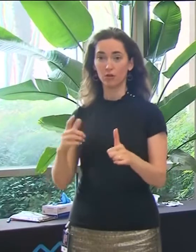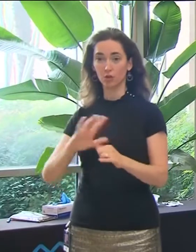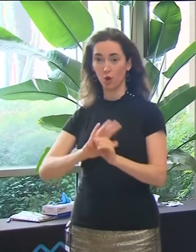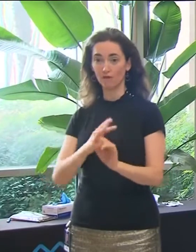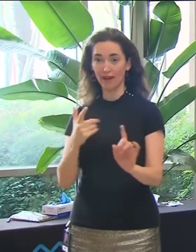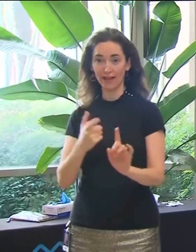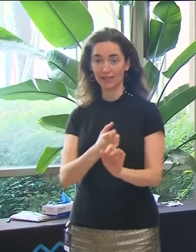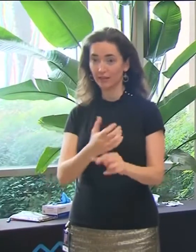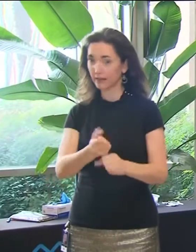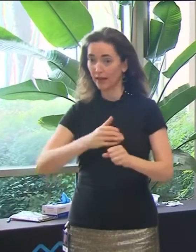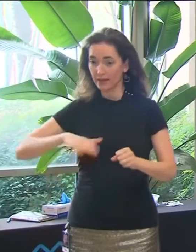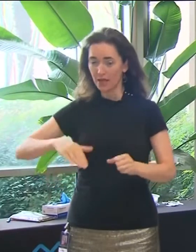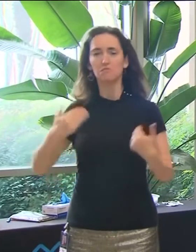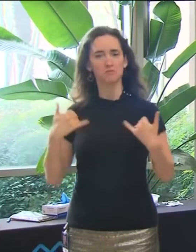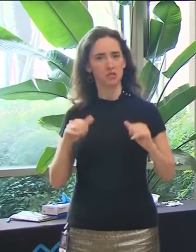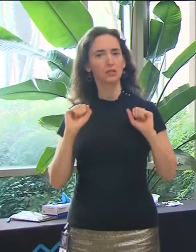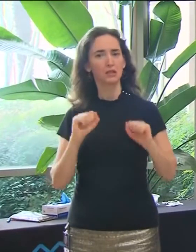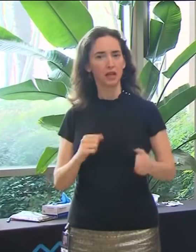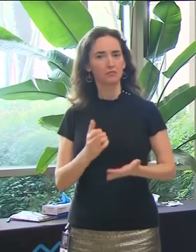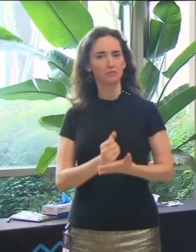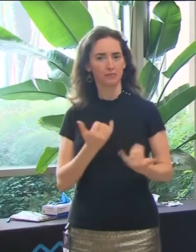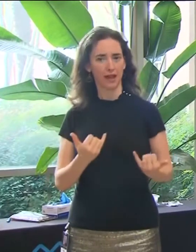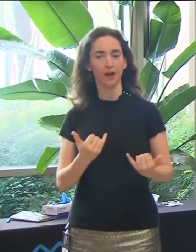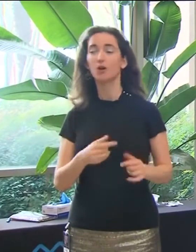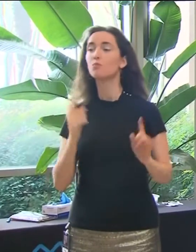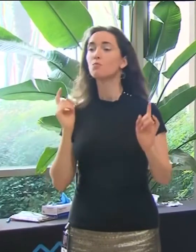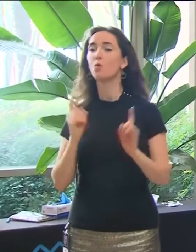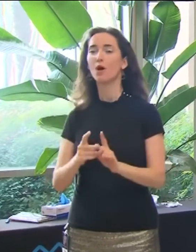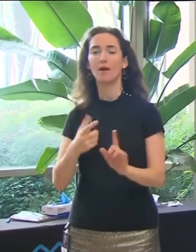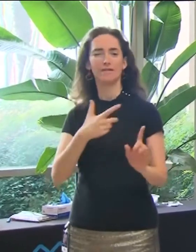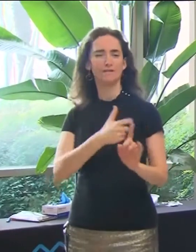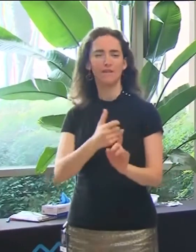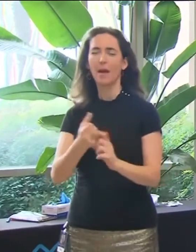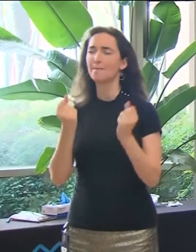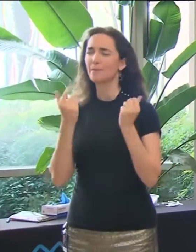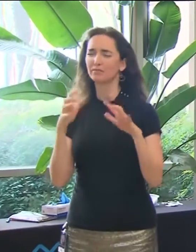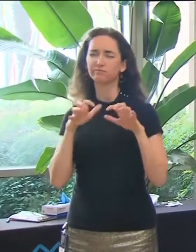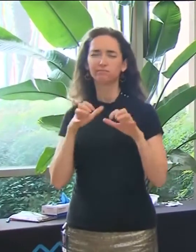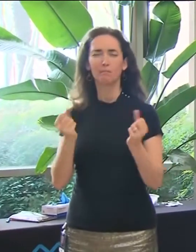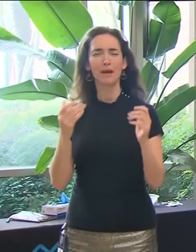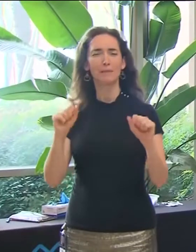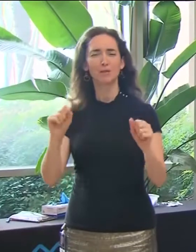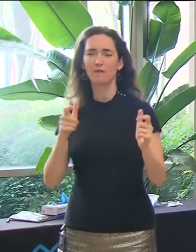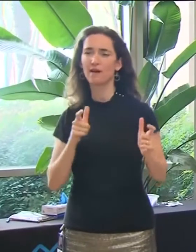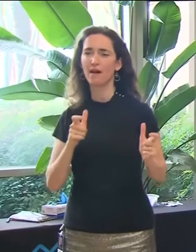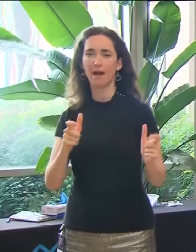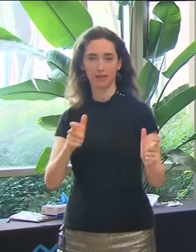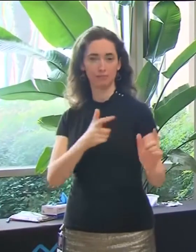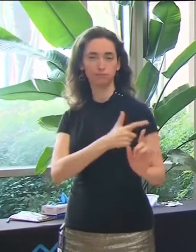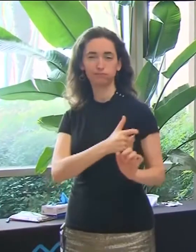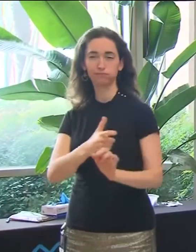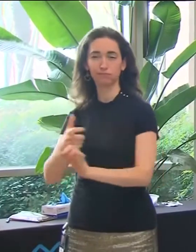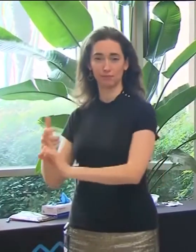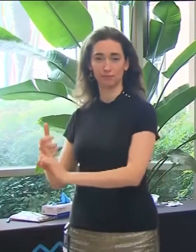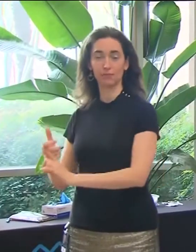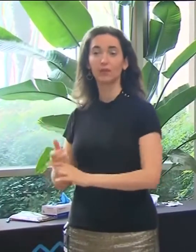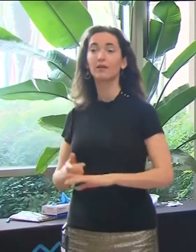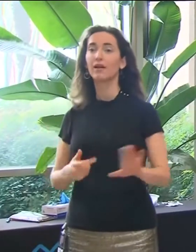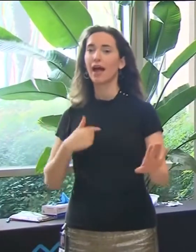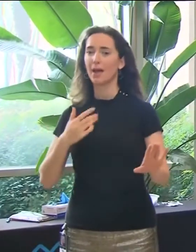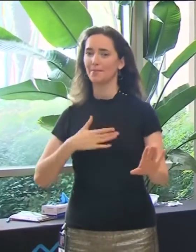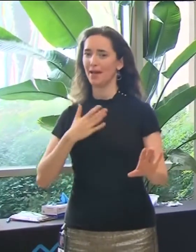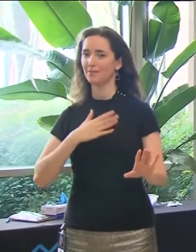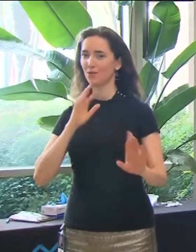too. The objective is to get as many of us vaccinated as quickly as we can. I'm happy to report that the general, we moved from